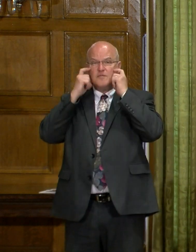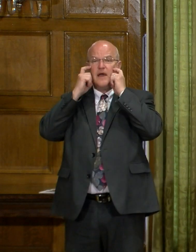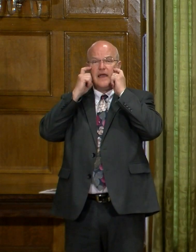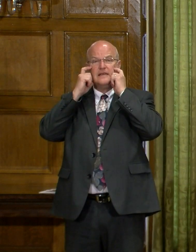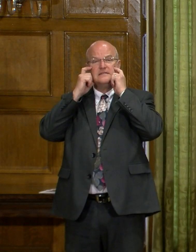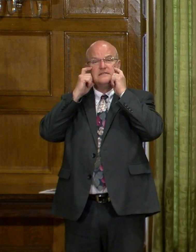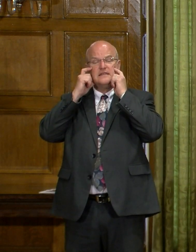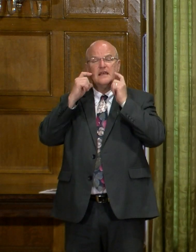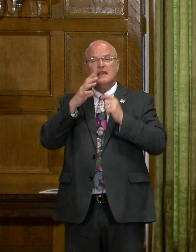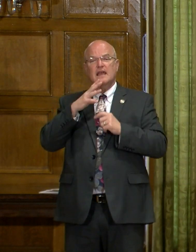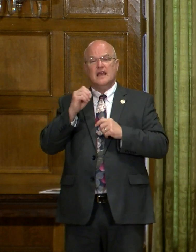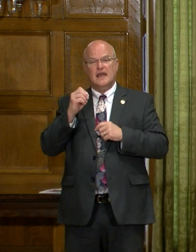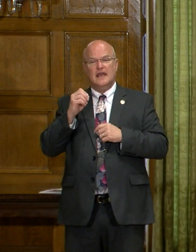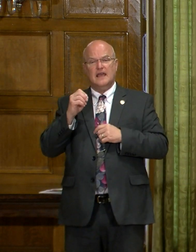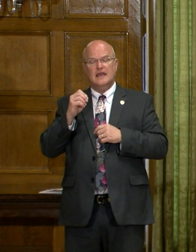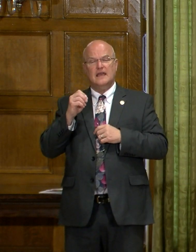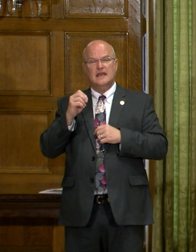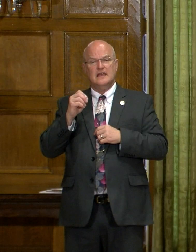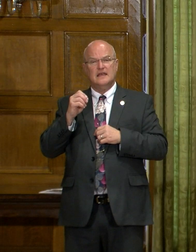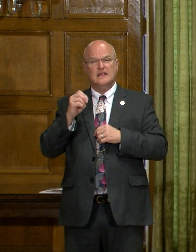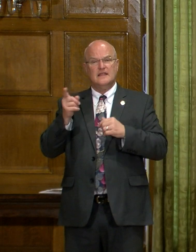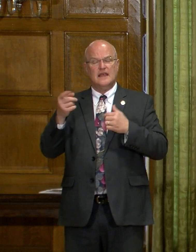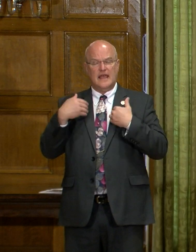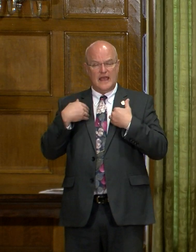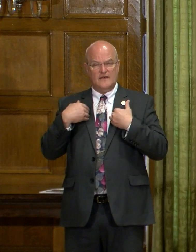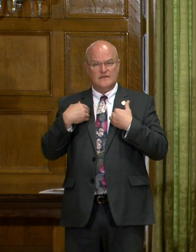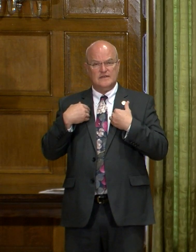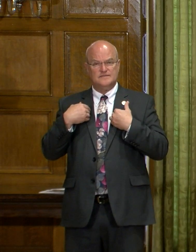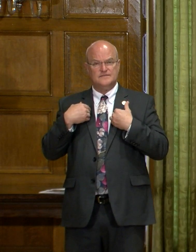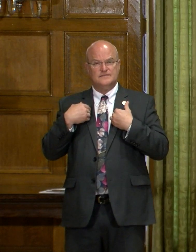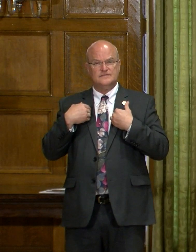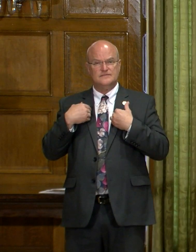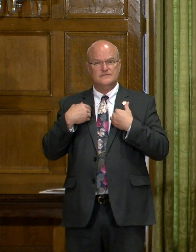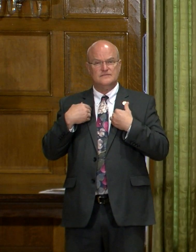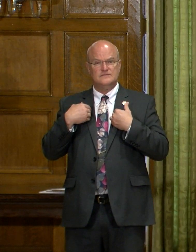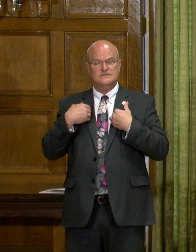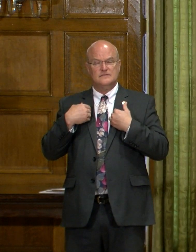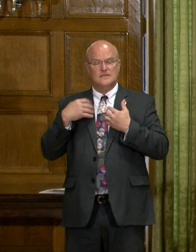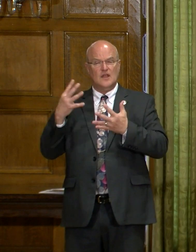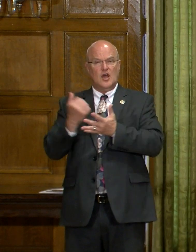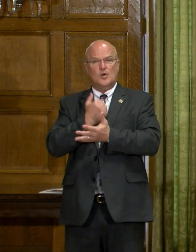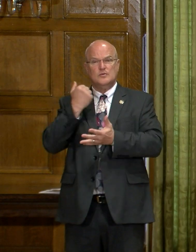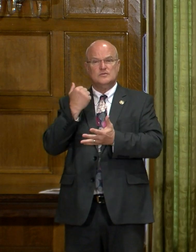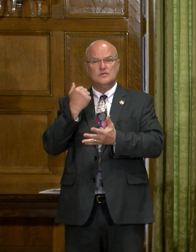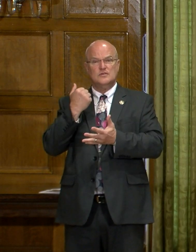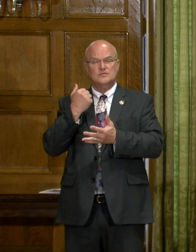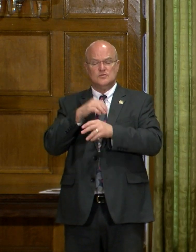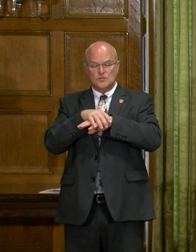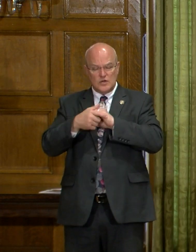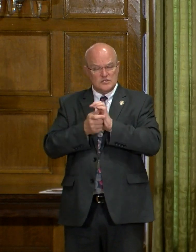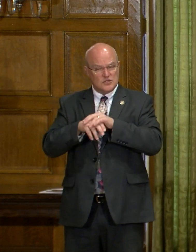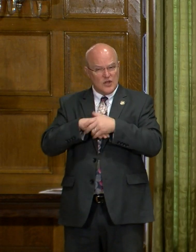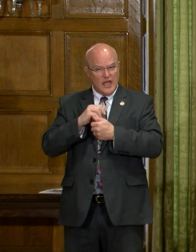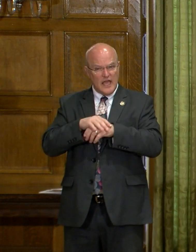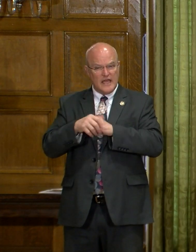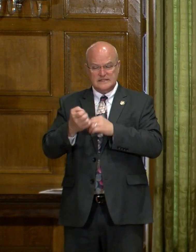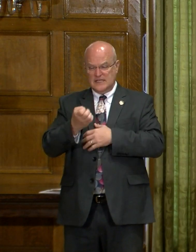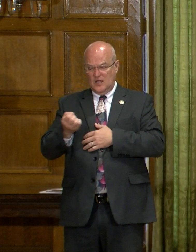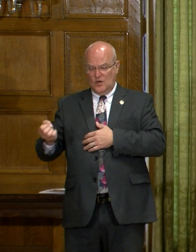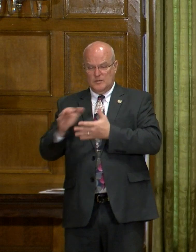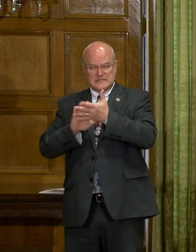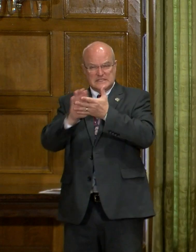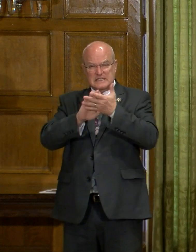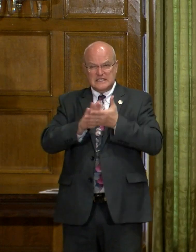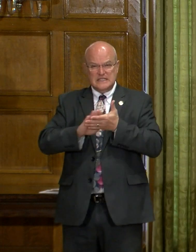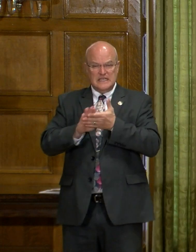are available. They have opportunities to cleanse and the equipment to